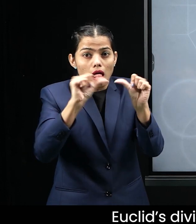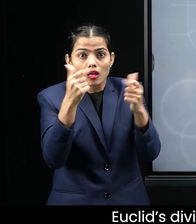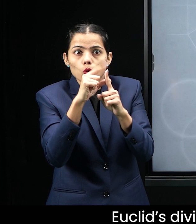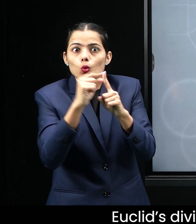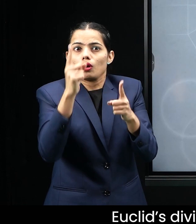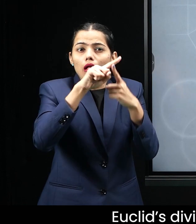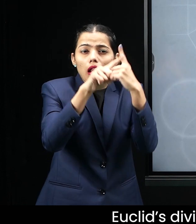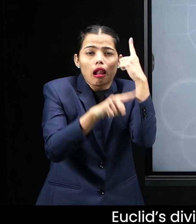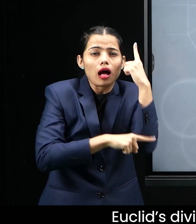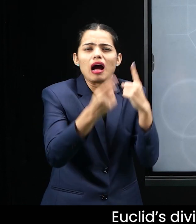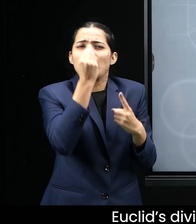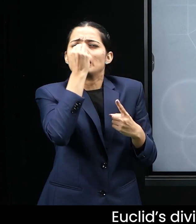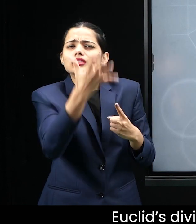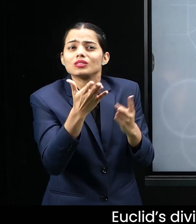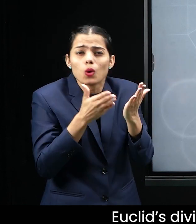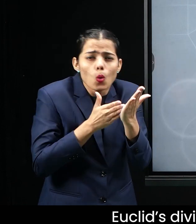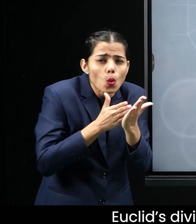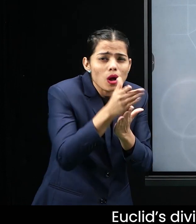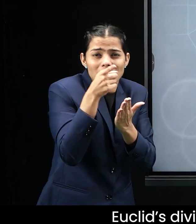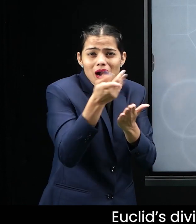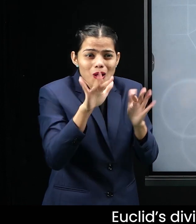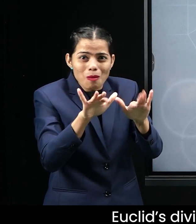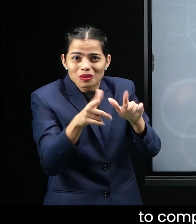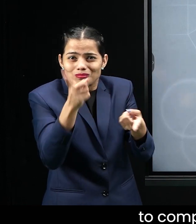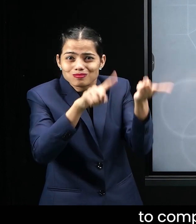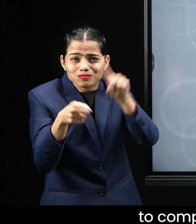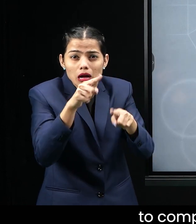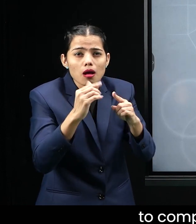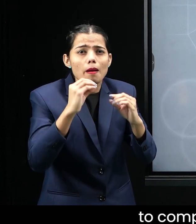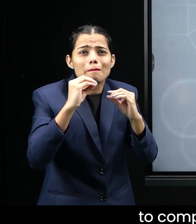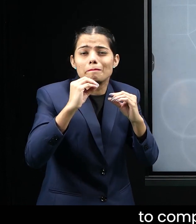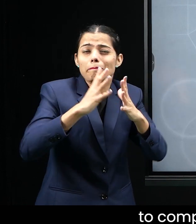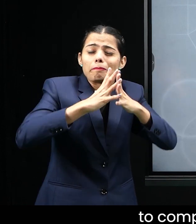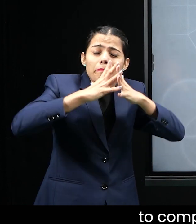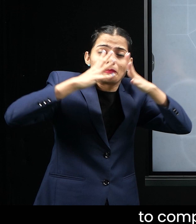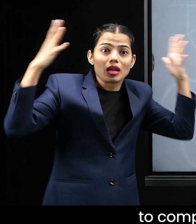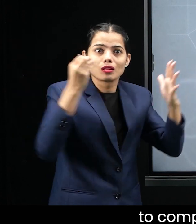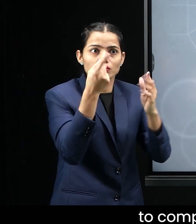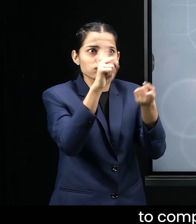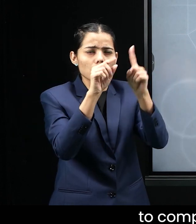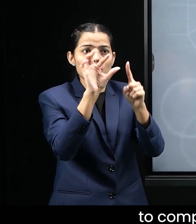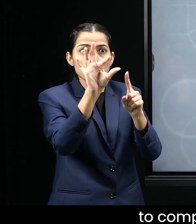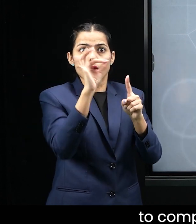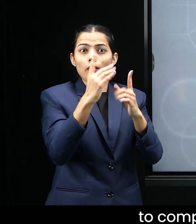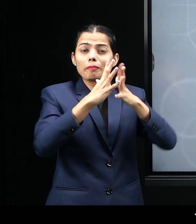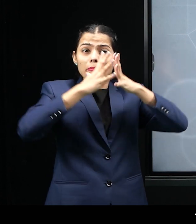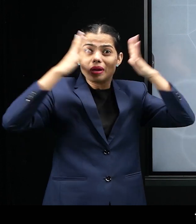division algorithm provides an easier way to compute the highest common factor of two